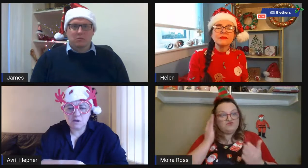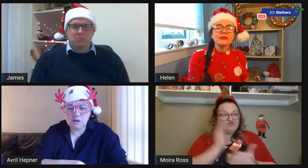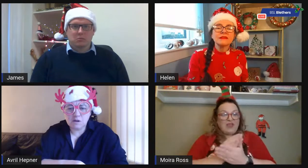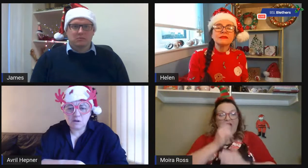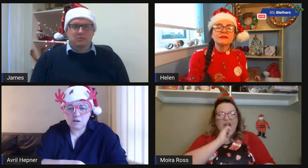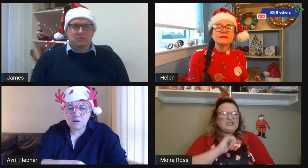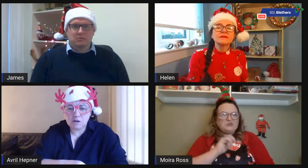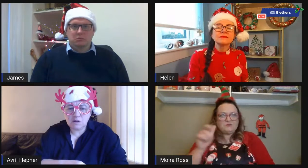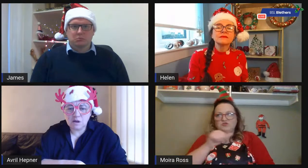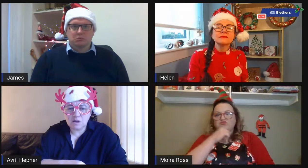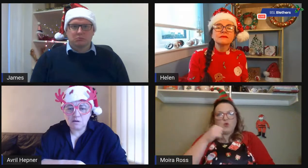or?